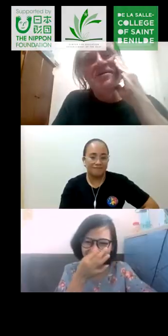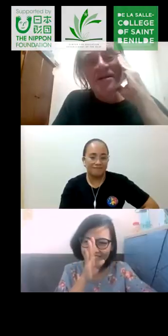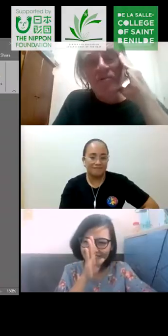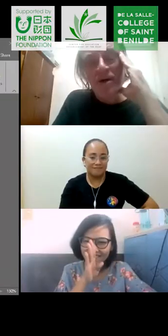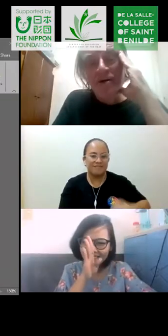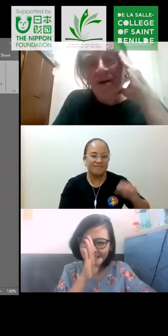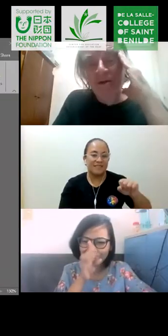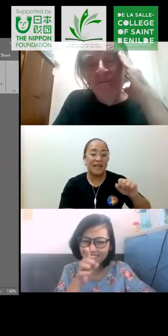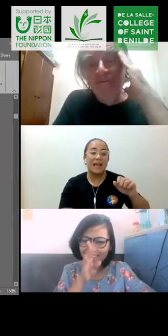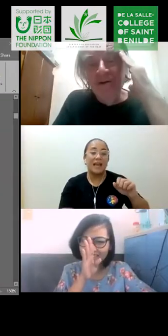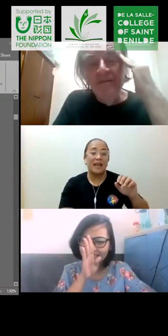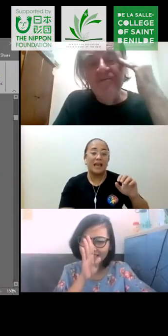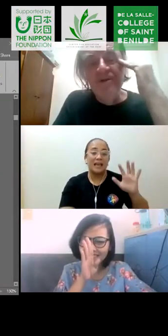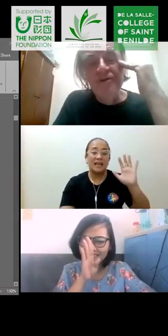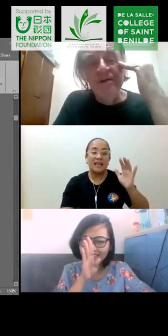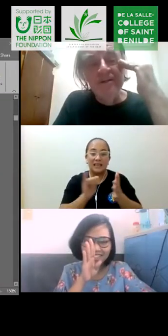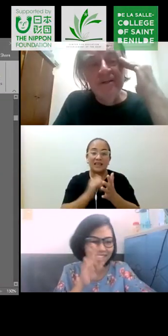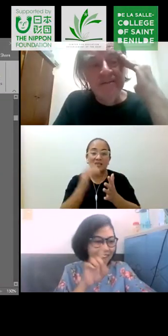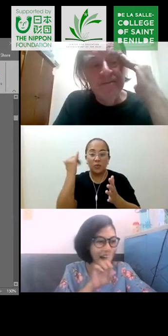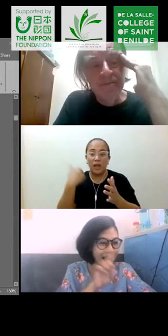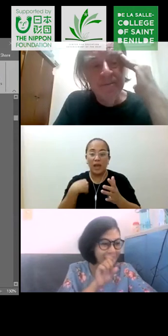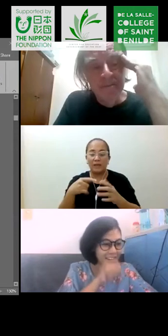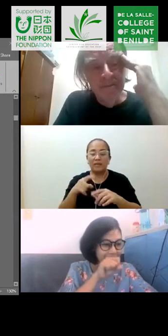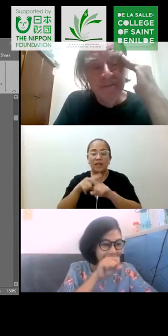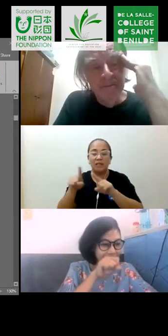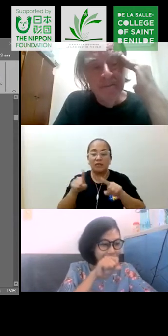Yeah, so that's why you're having different times finishing. Okay.